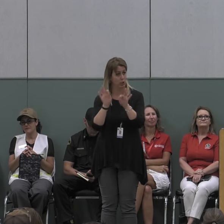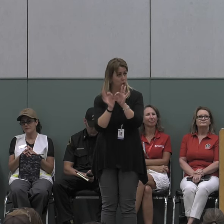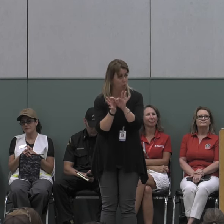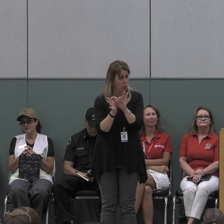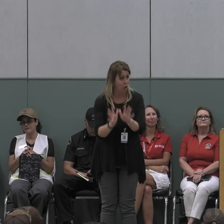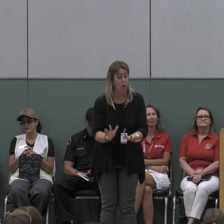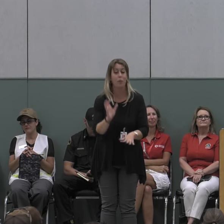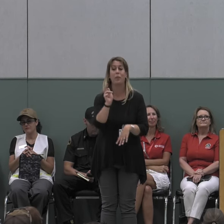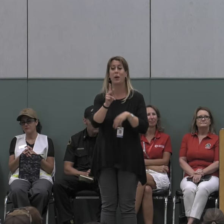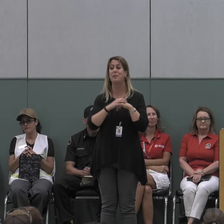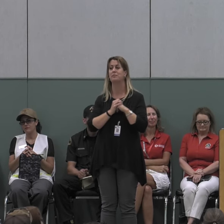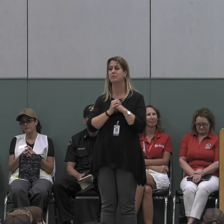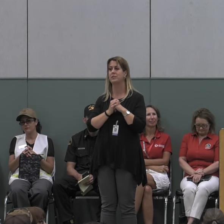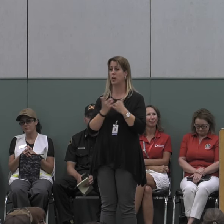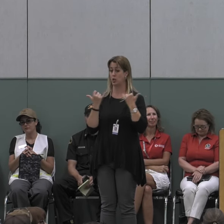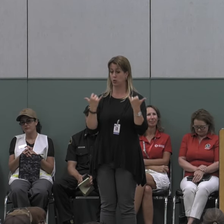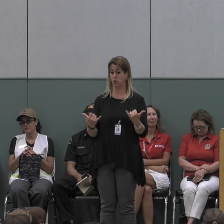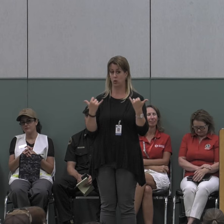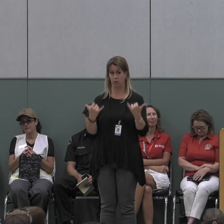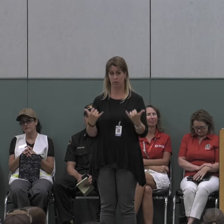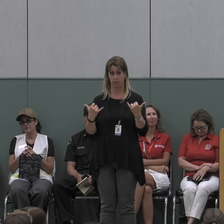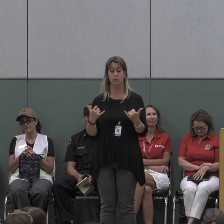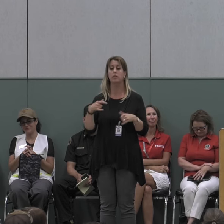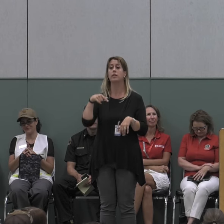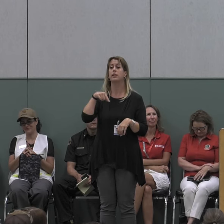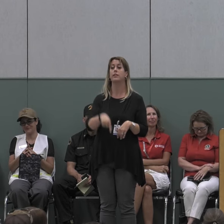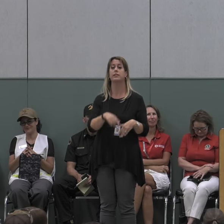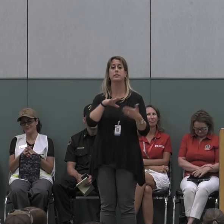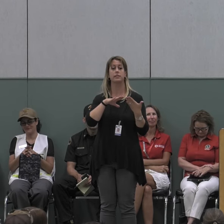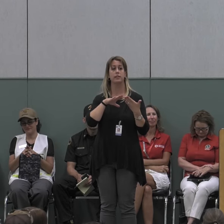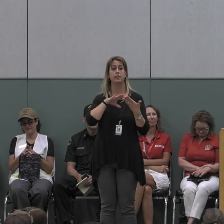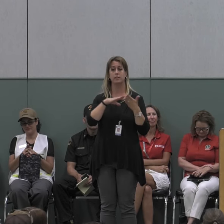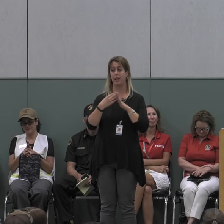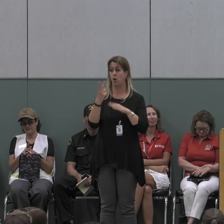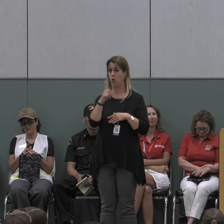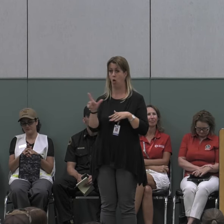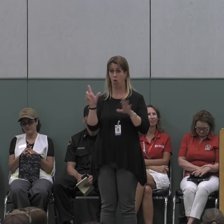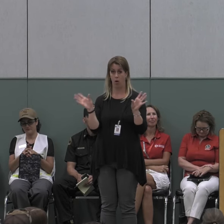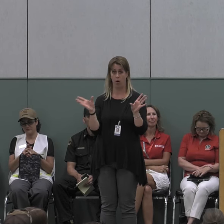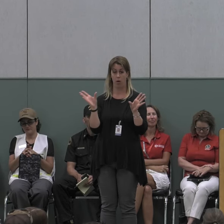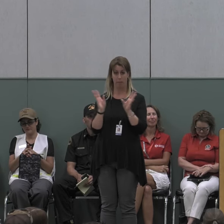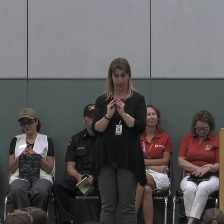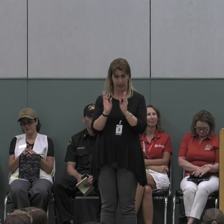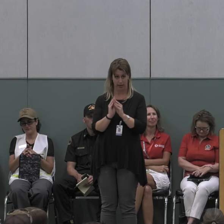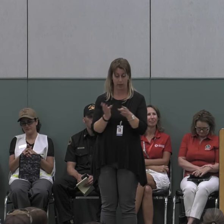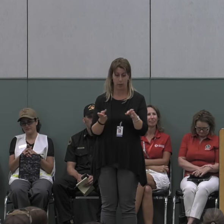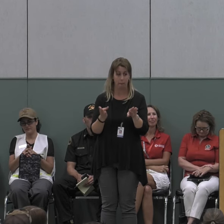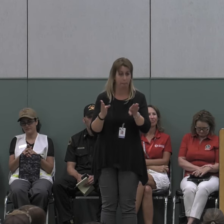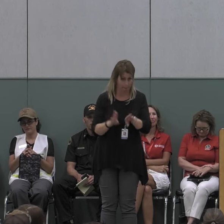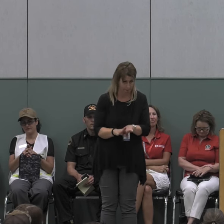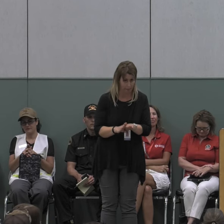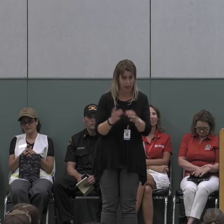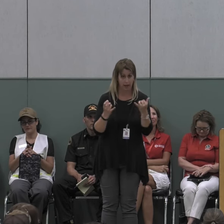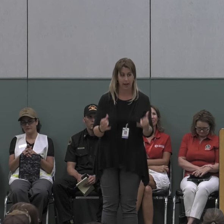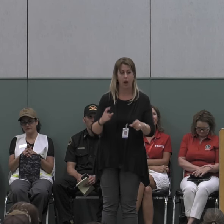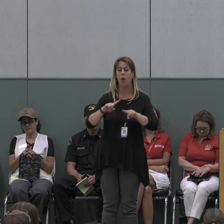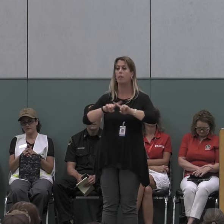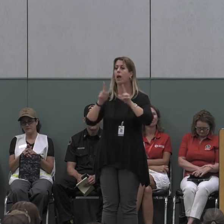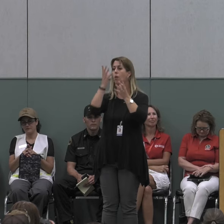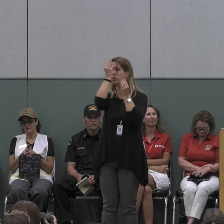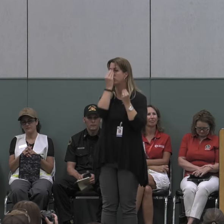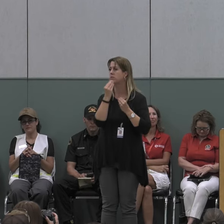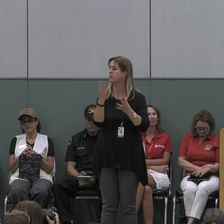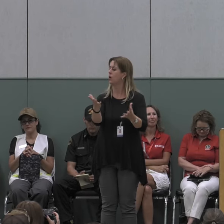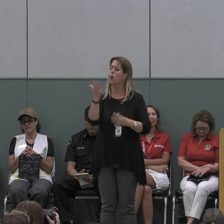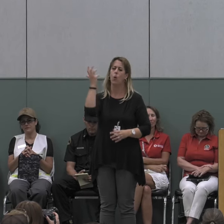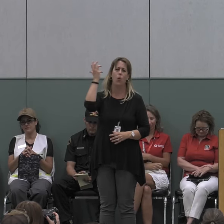This will conclude the press the town hall, rather. But I would like to say I am astonished at the resiliency of